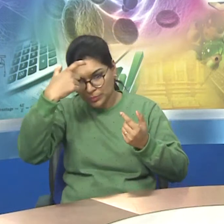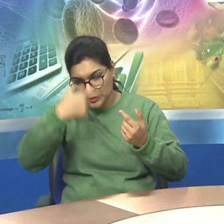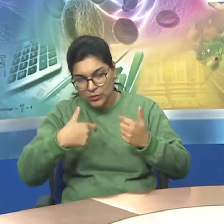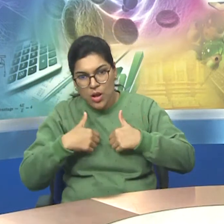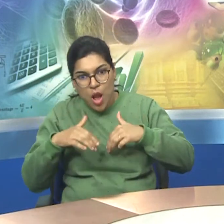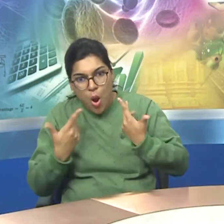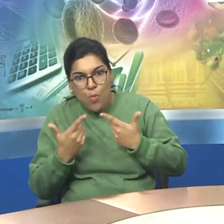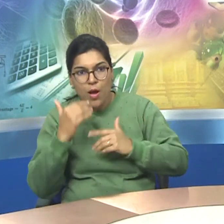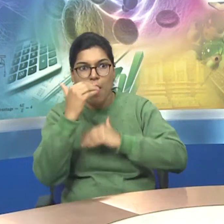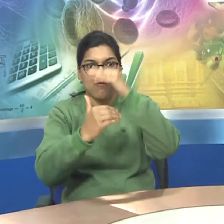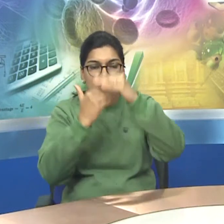and